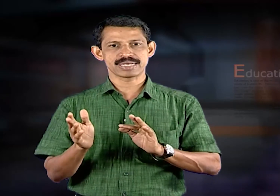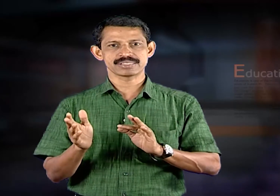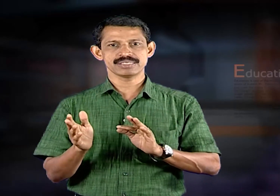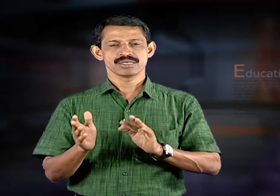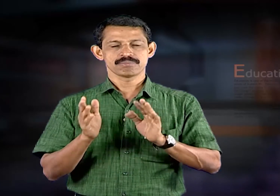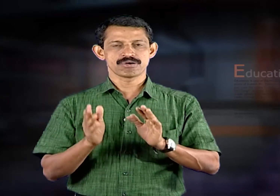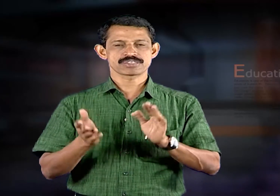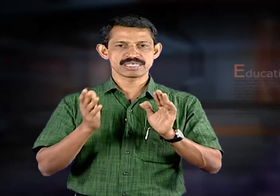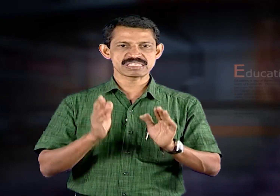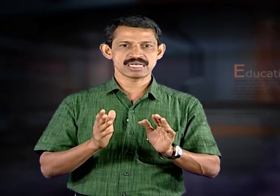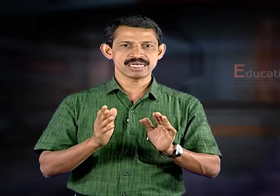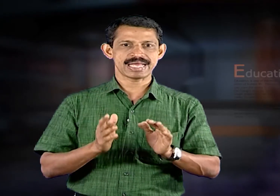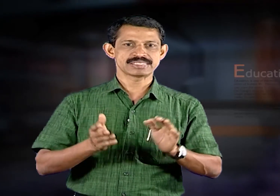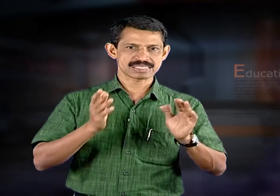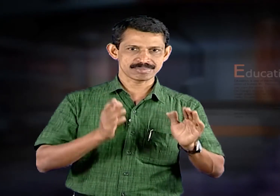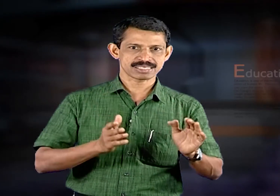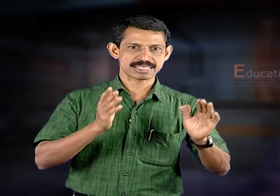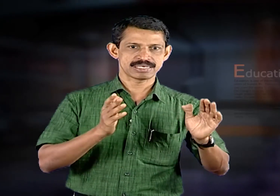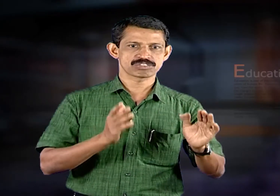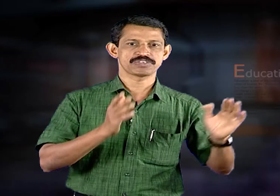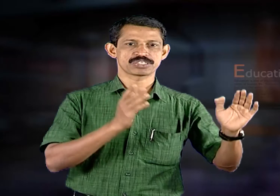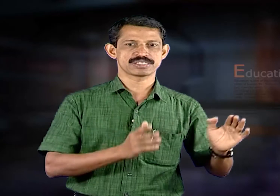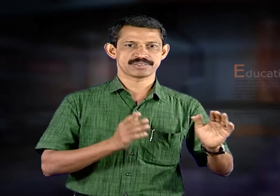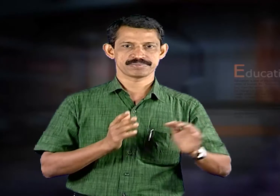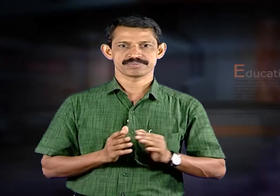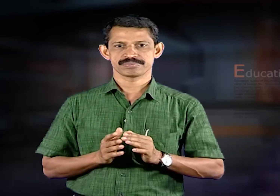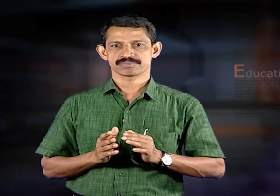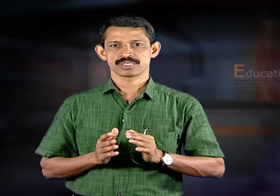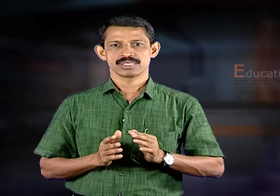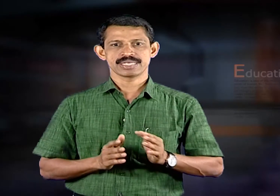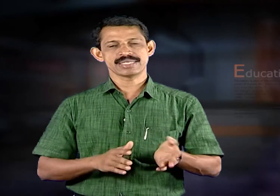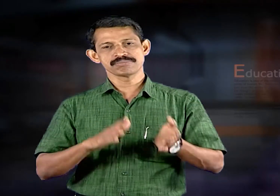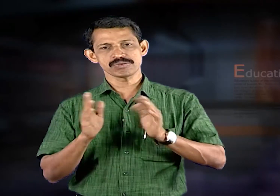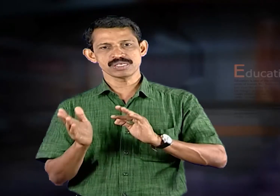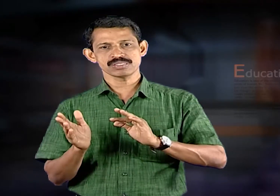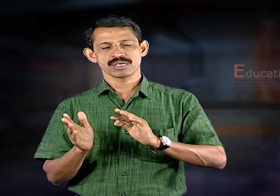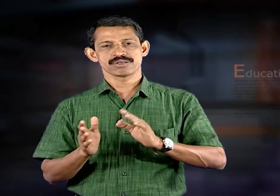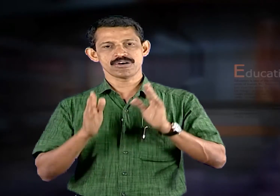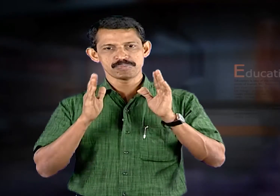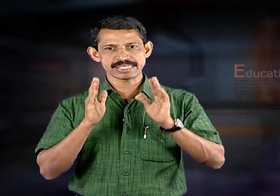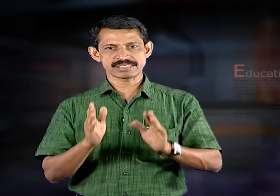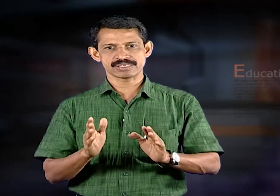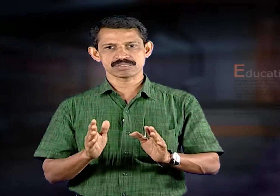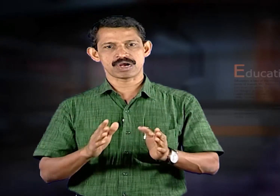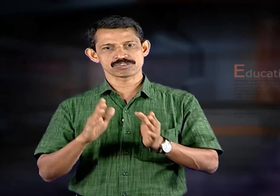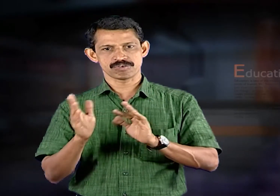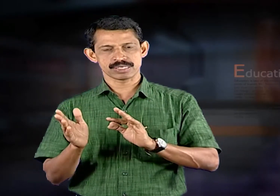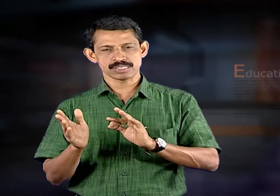the more traditional and systematic methods of education. It imposes no obligations whatsoever and